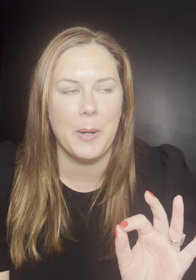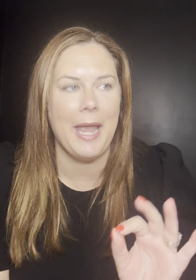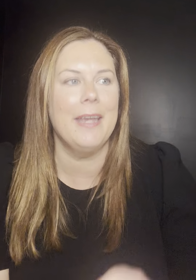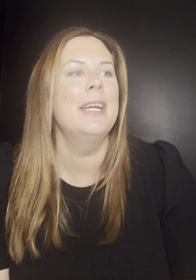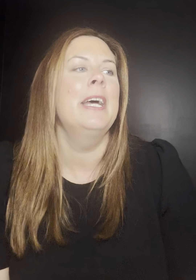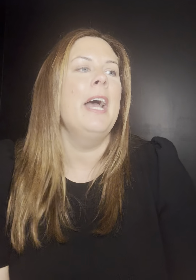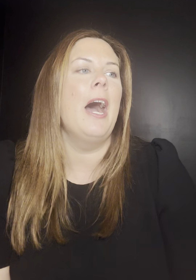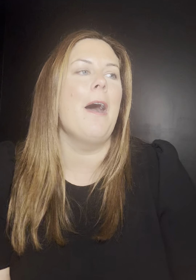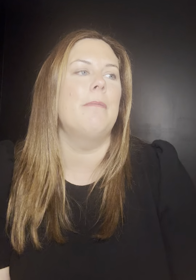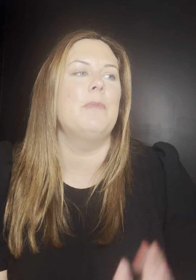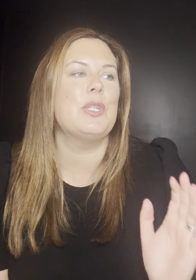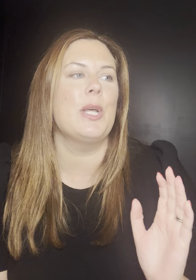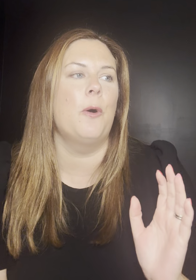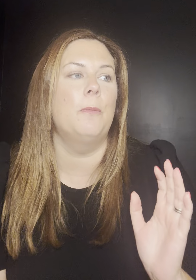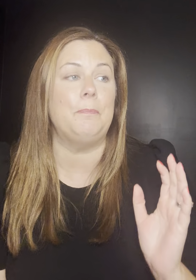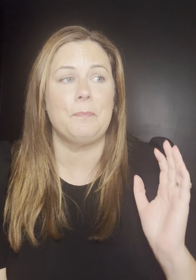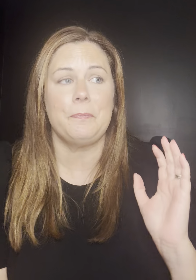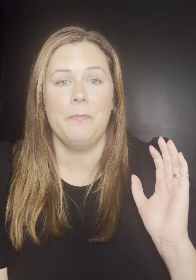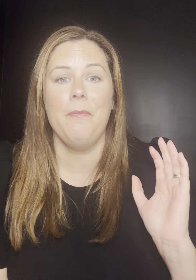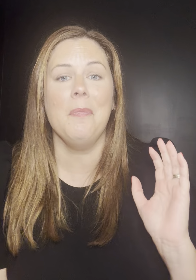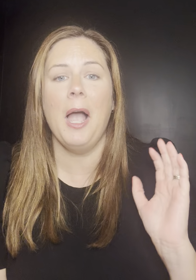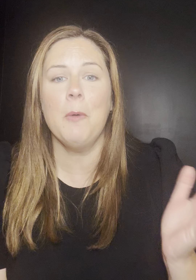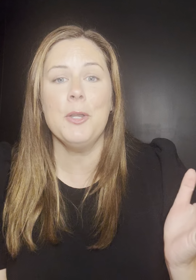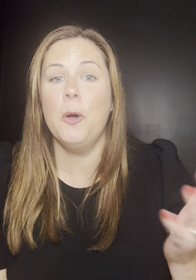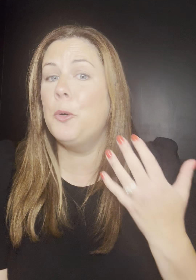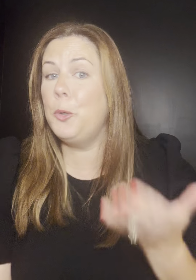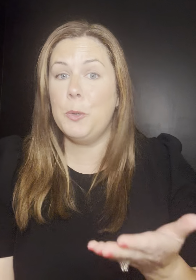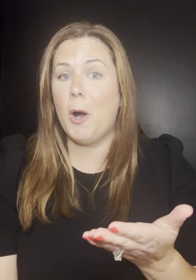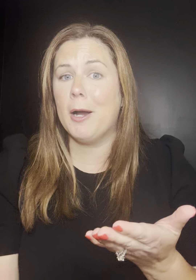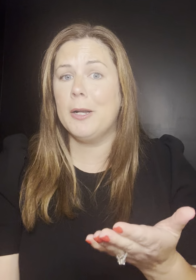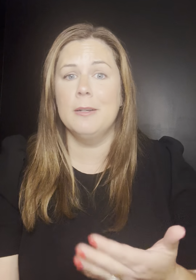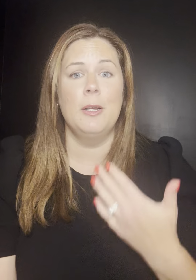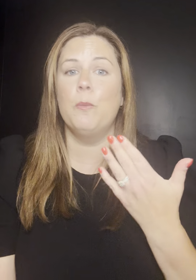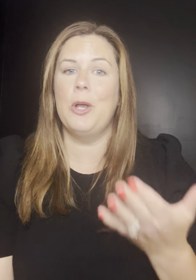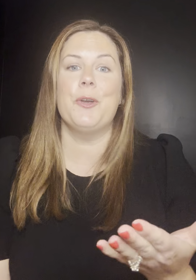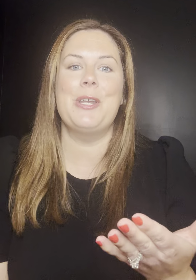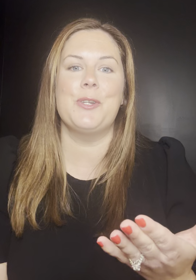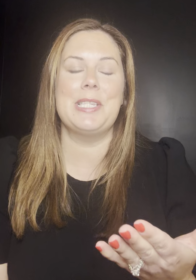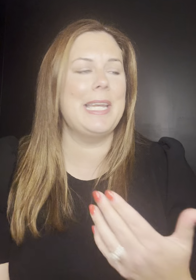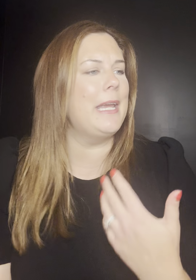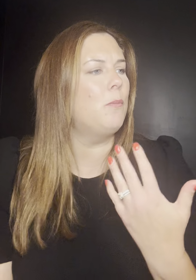okay. So I want to know who you are, what you're interested in, what